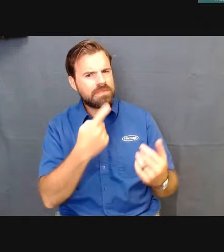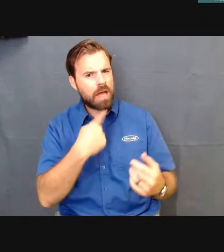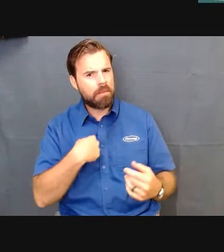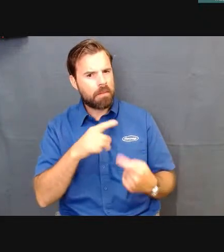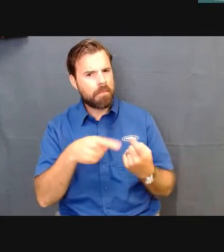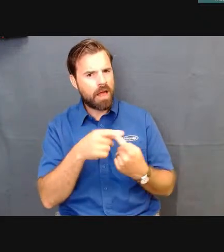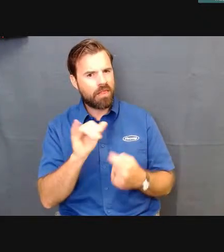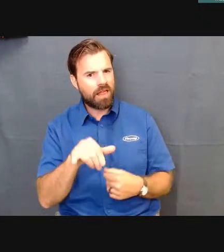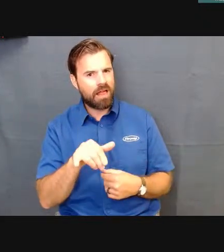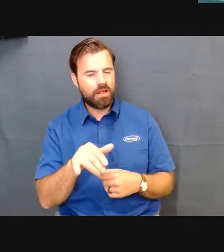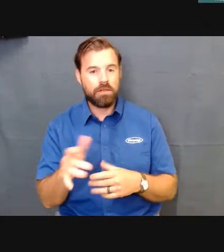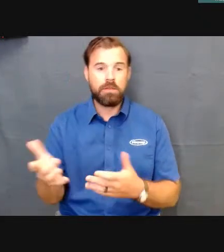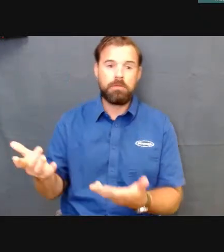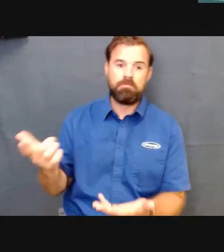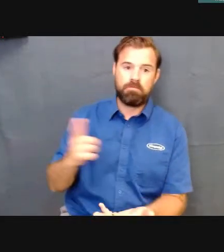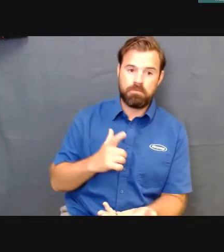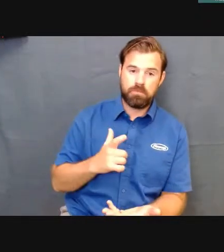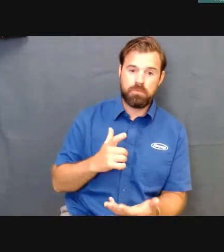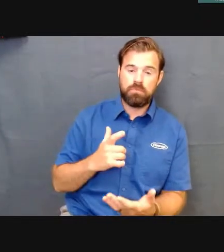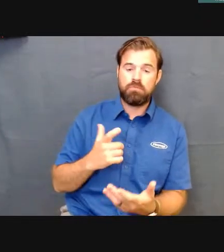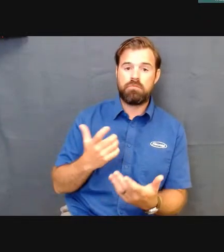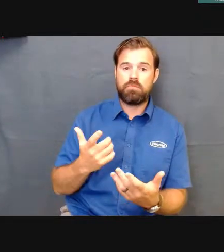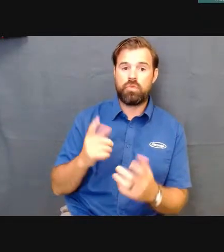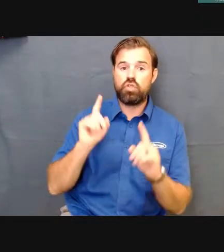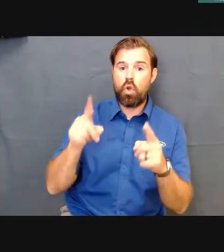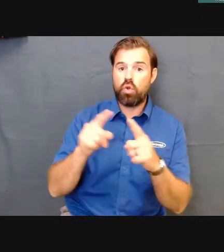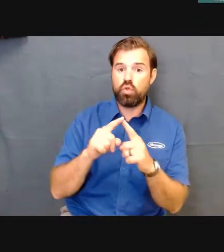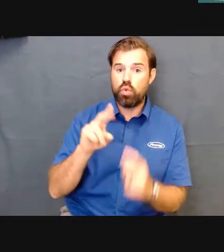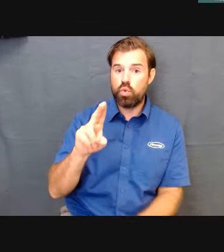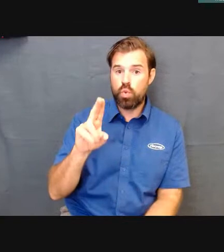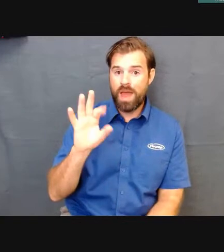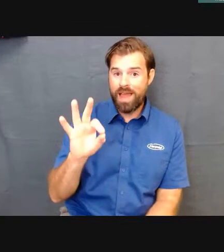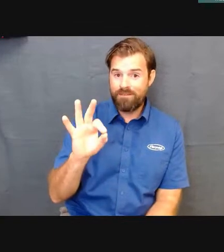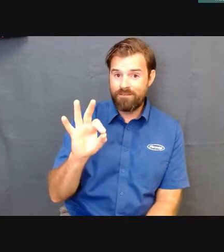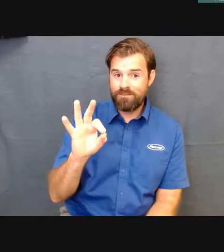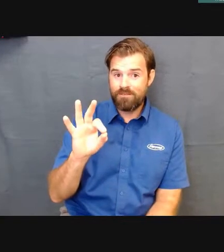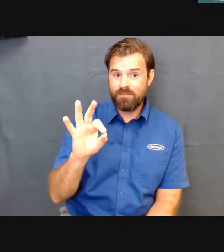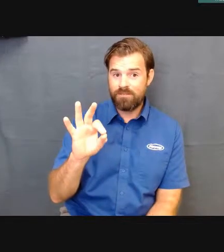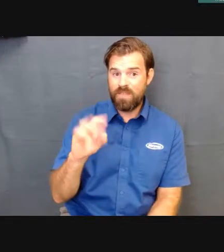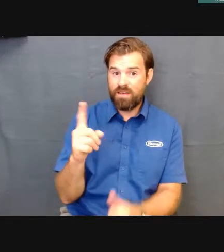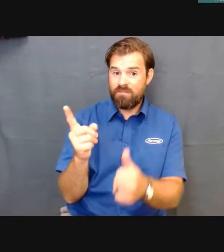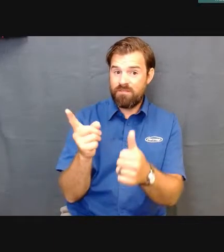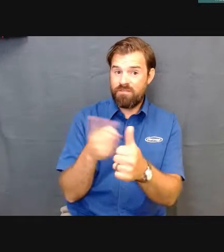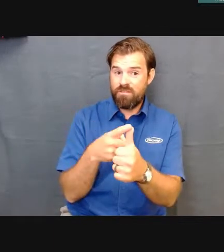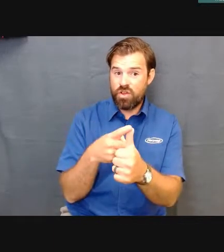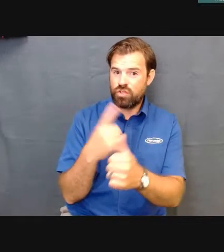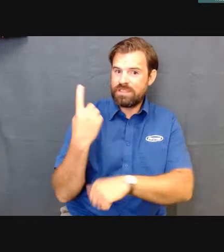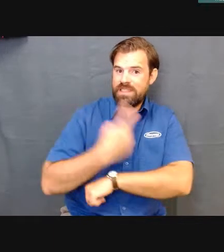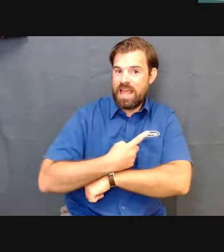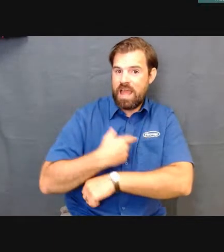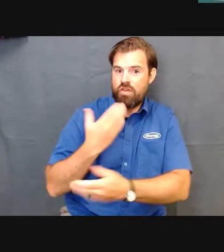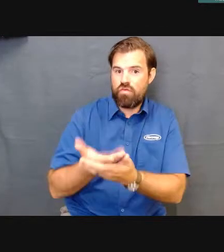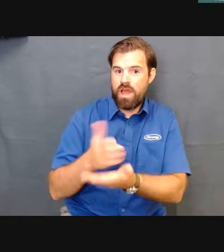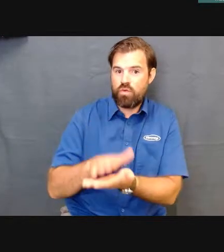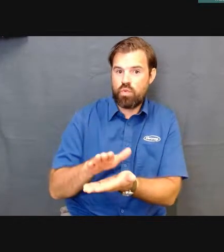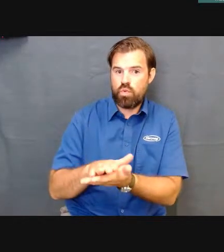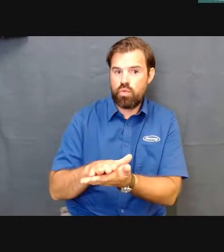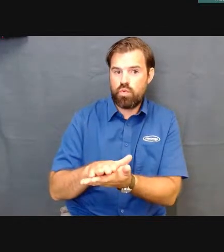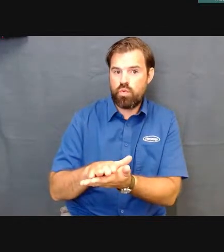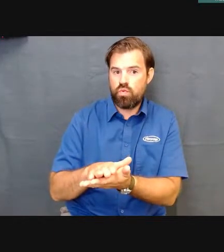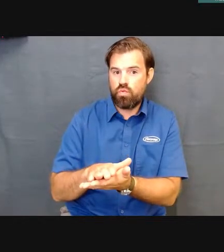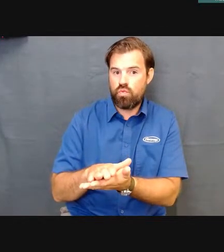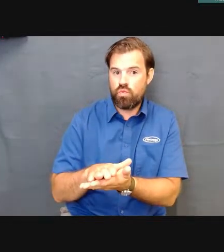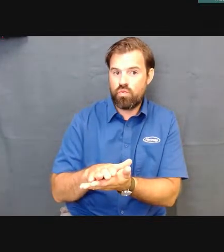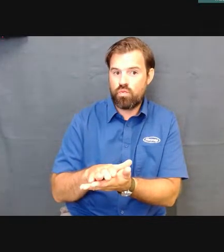Well, going to the University of Florida, the first day on campus, I